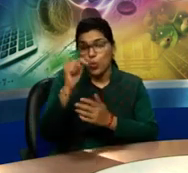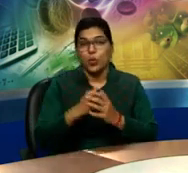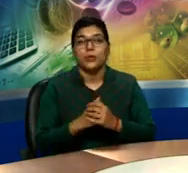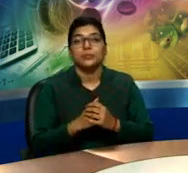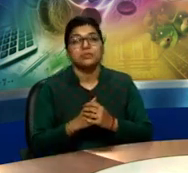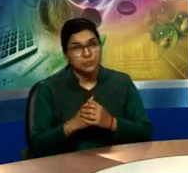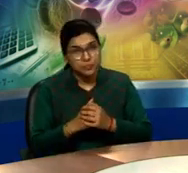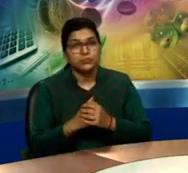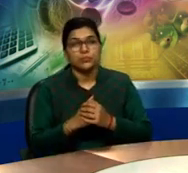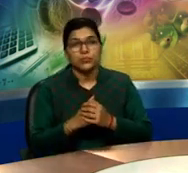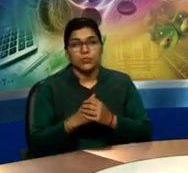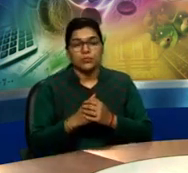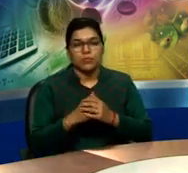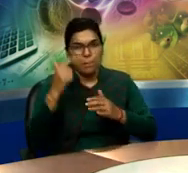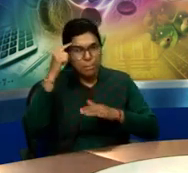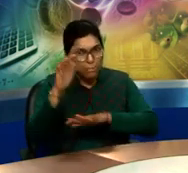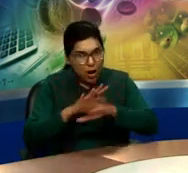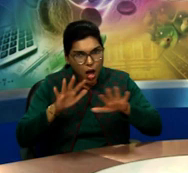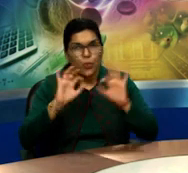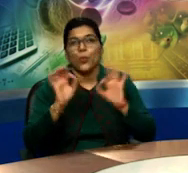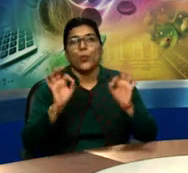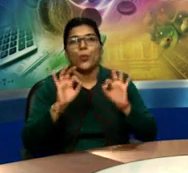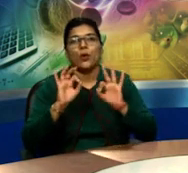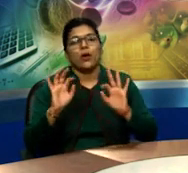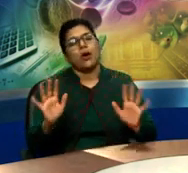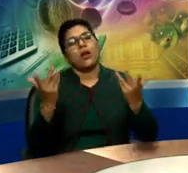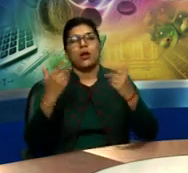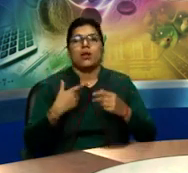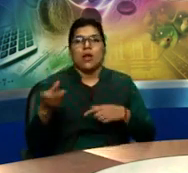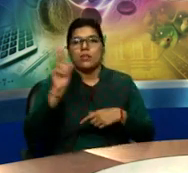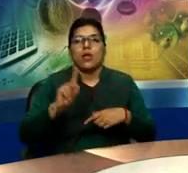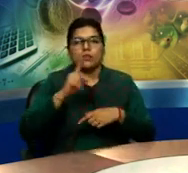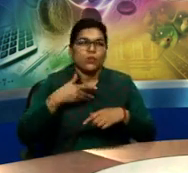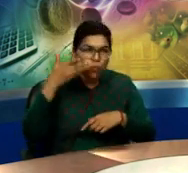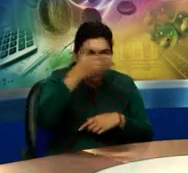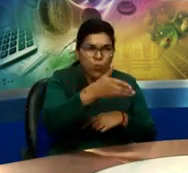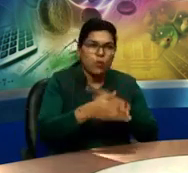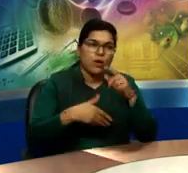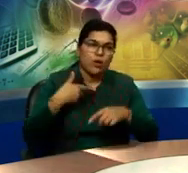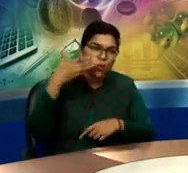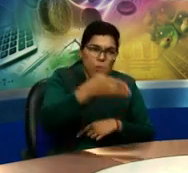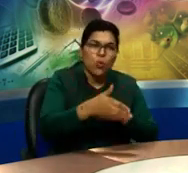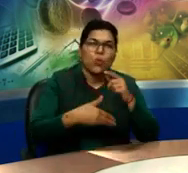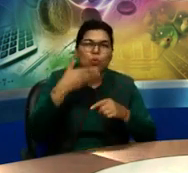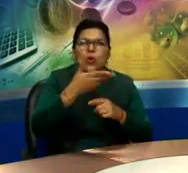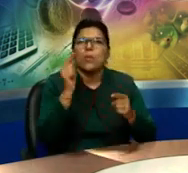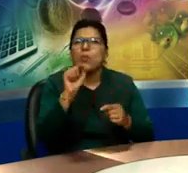The fourth point explains that making unplanned and frequent trips to the